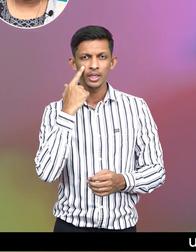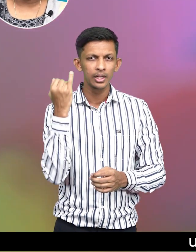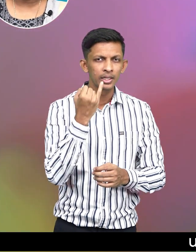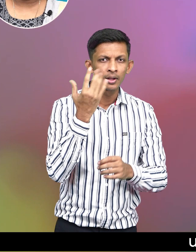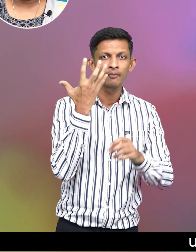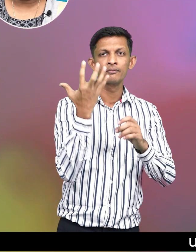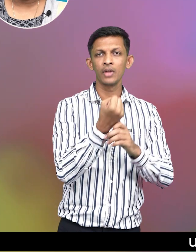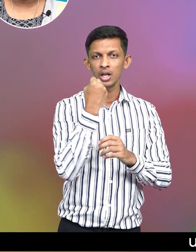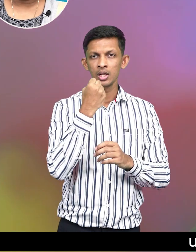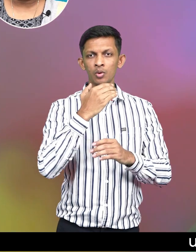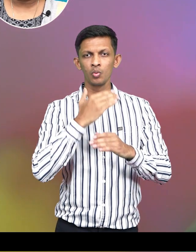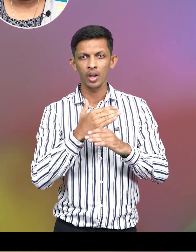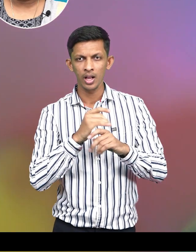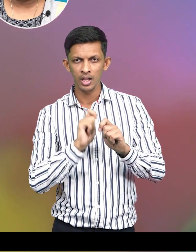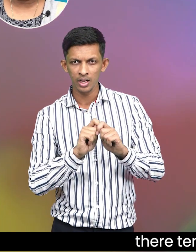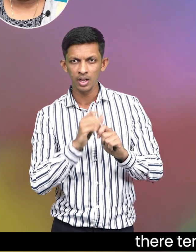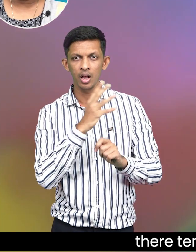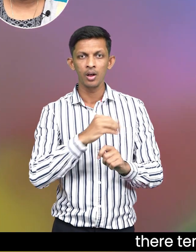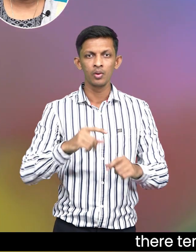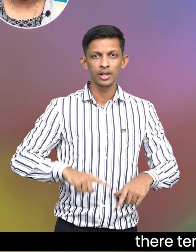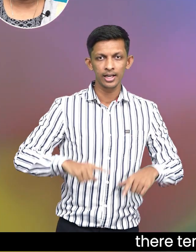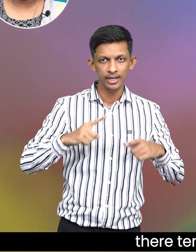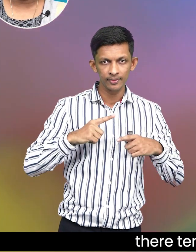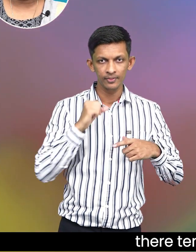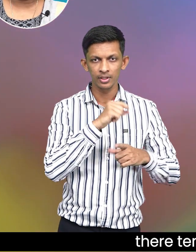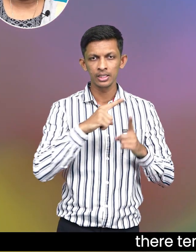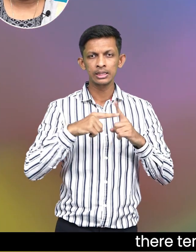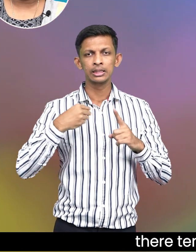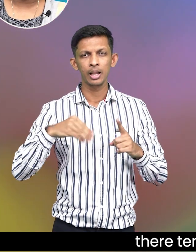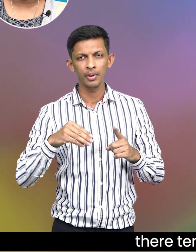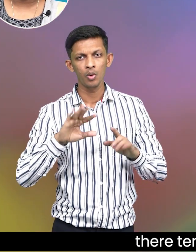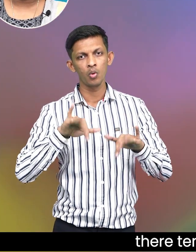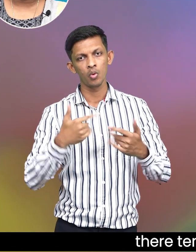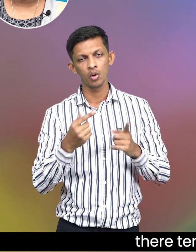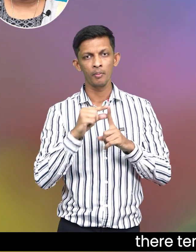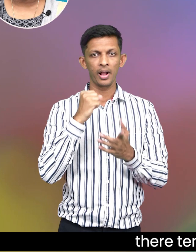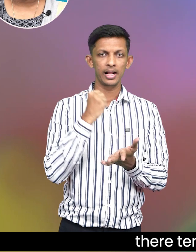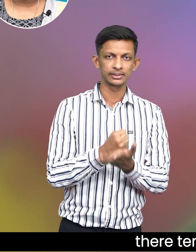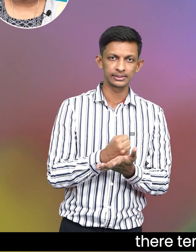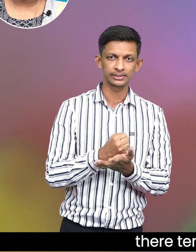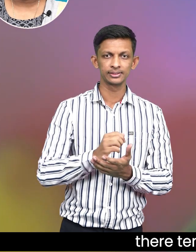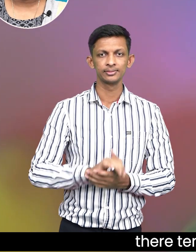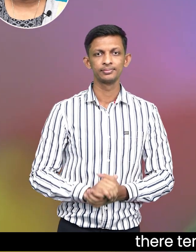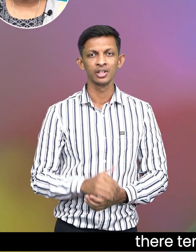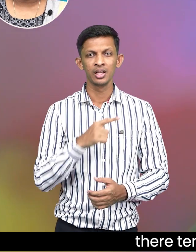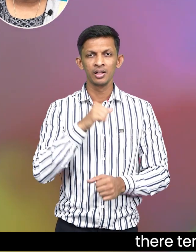usually to find work and live there temporarily or permanently.